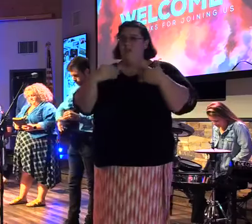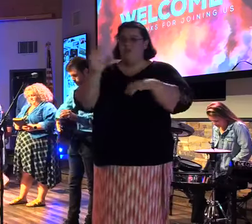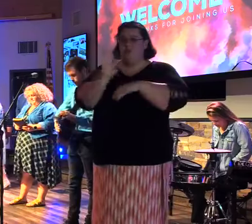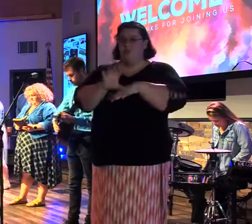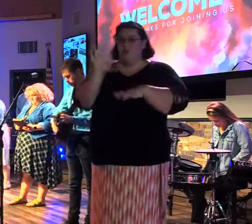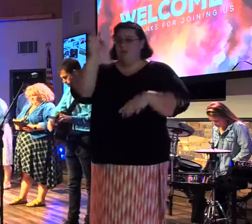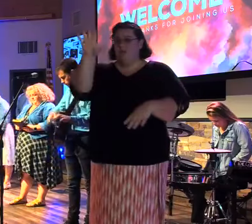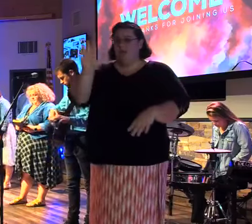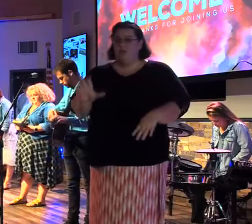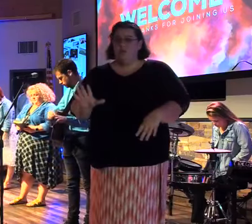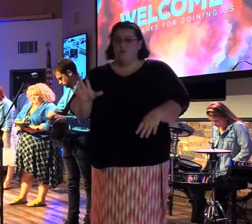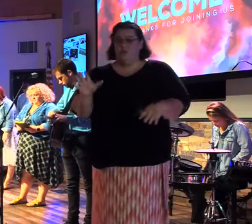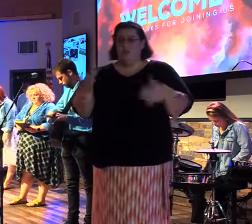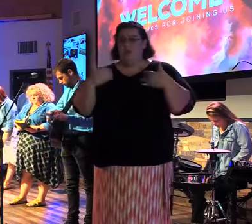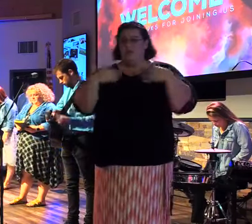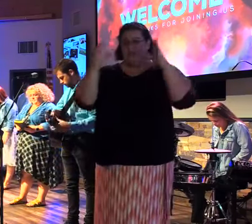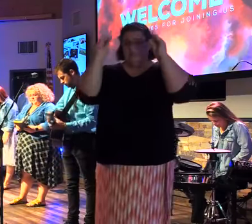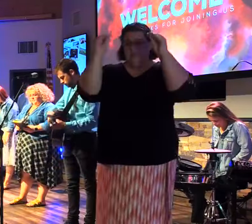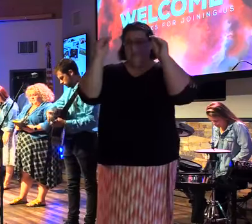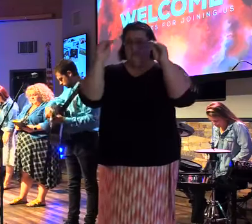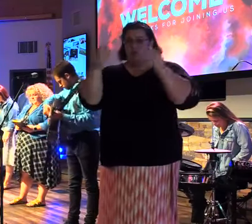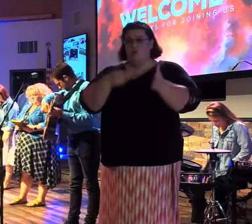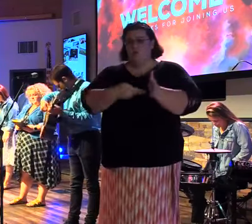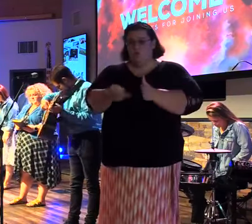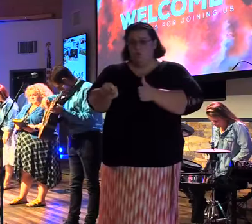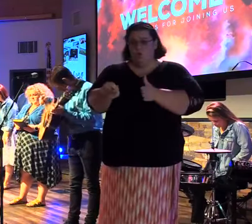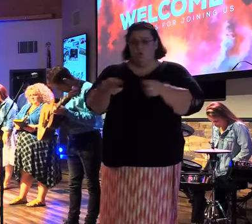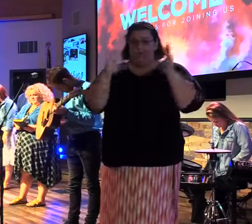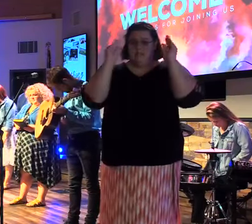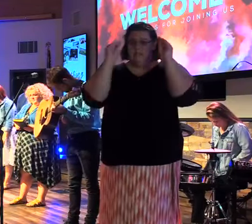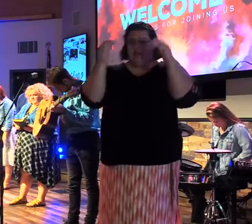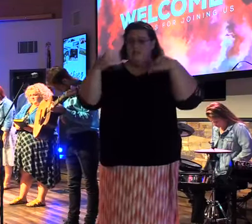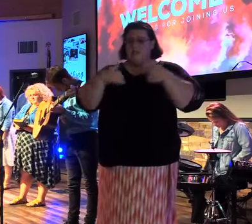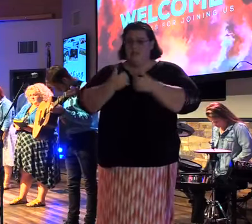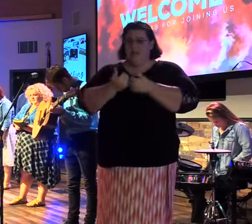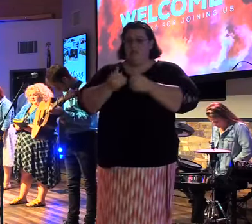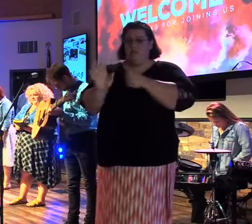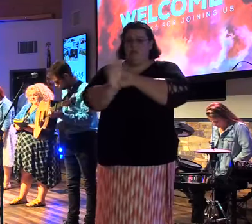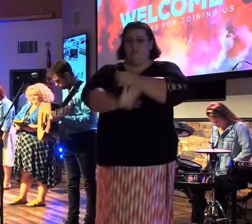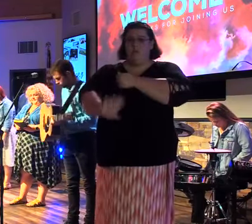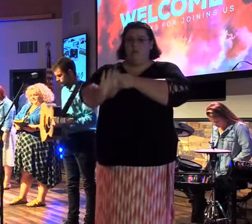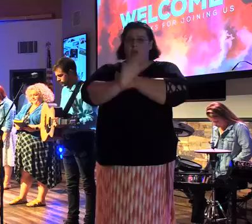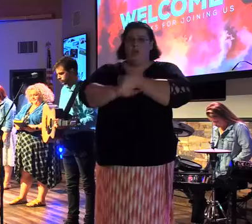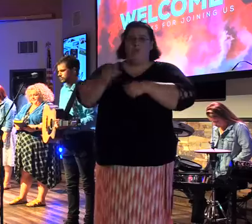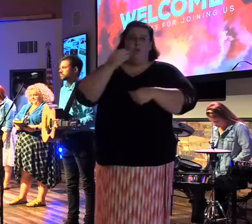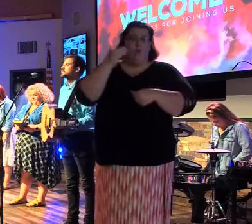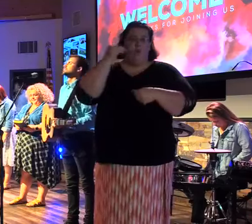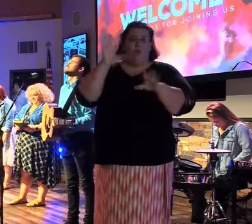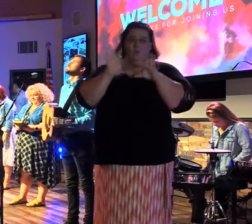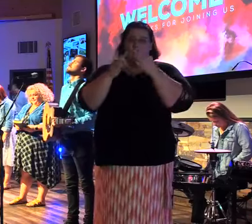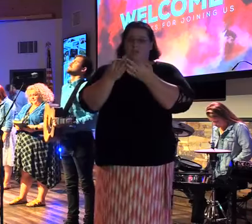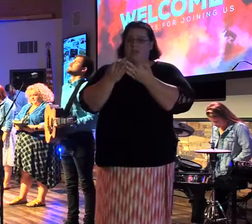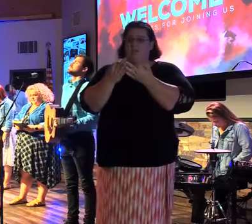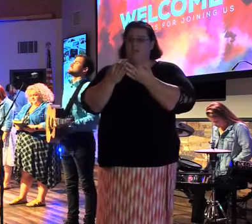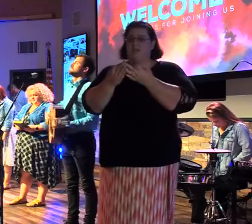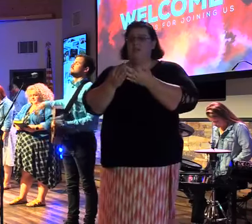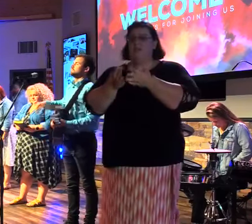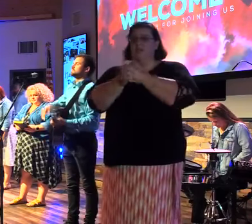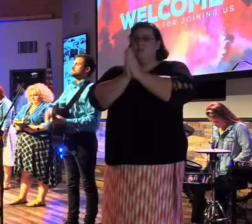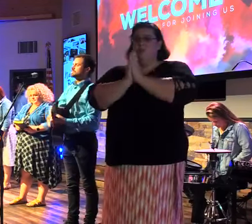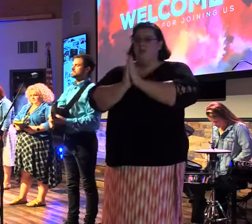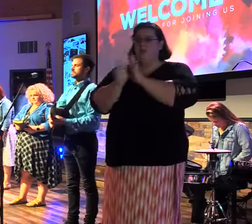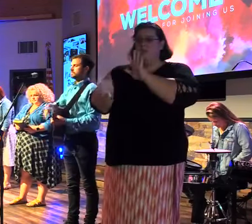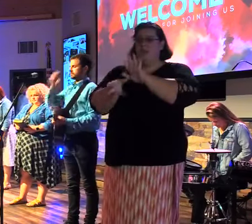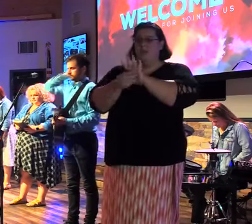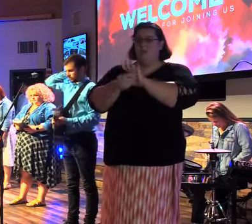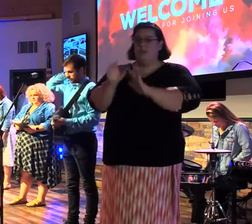pastor that can teach the truth and teach us how to safeguard against that in our homes. So we pray that we model Christ in our lives